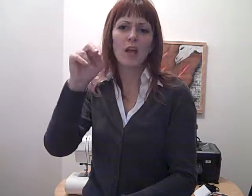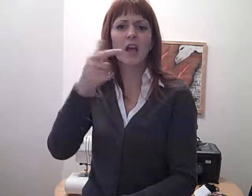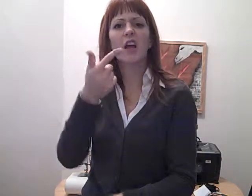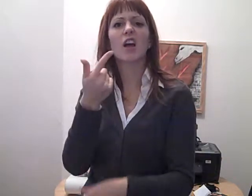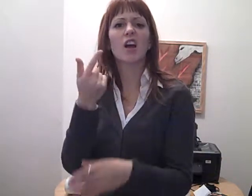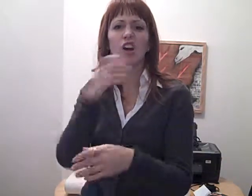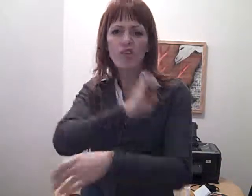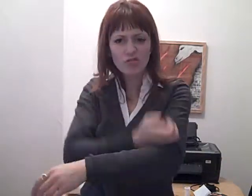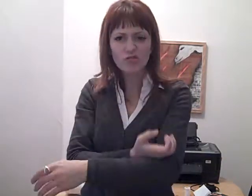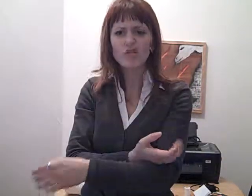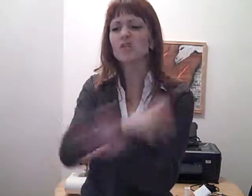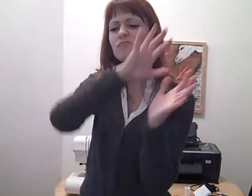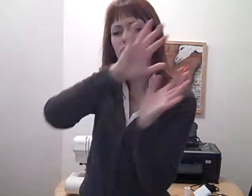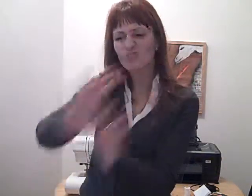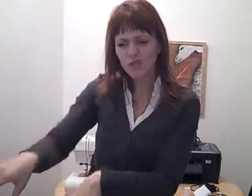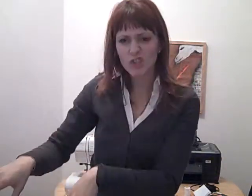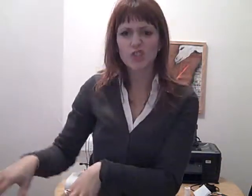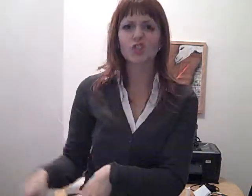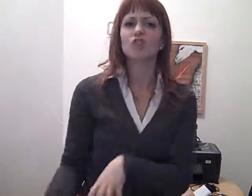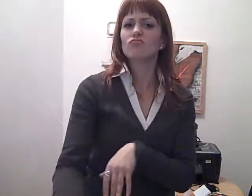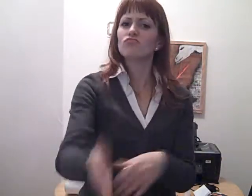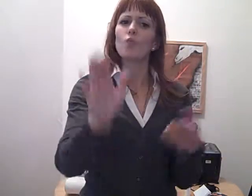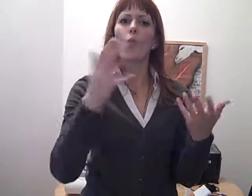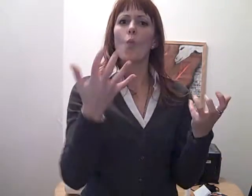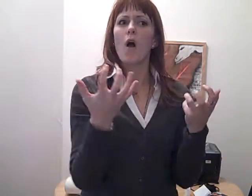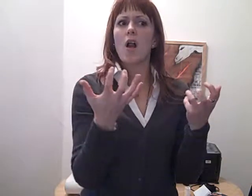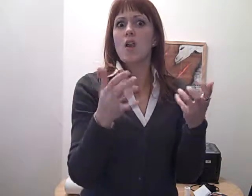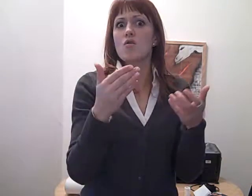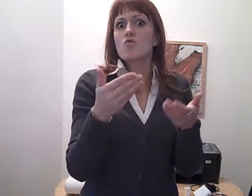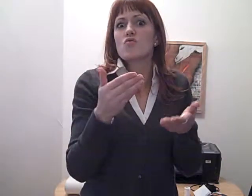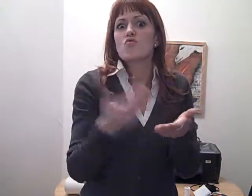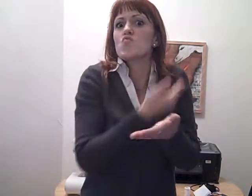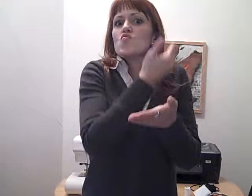cheaply. Think of the space that we spend most of our time.